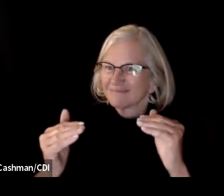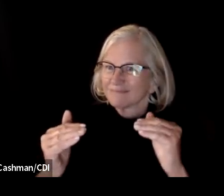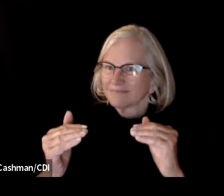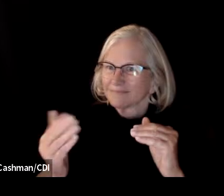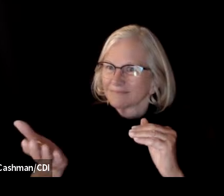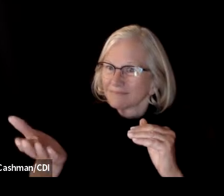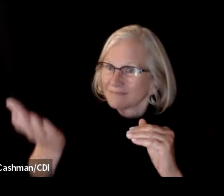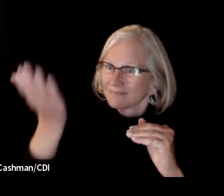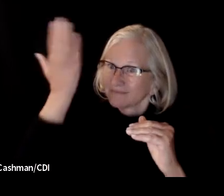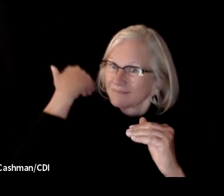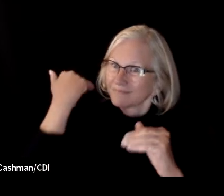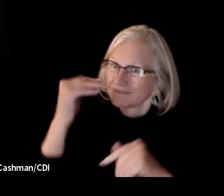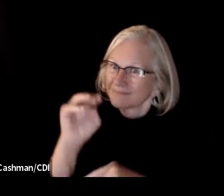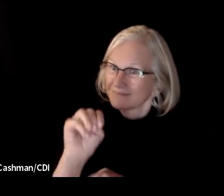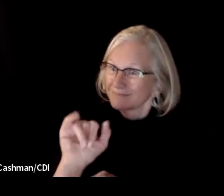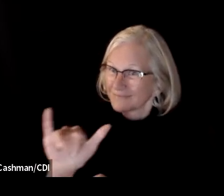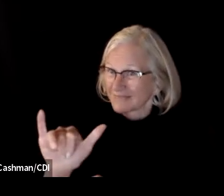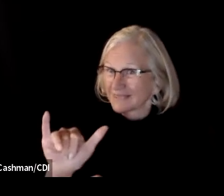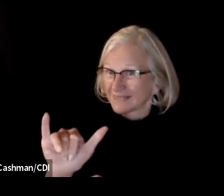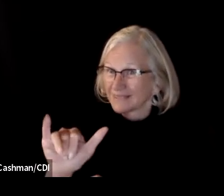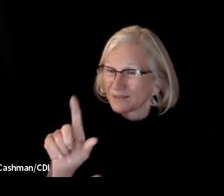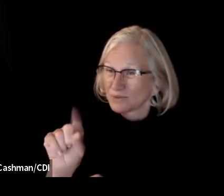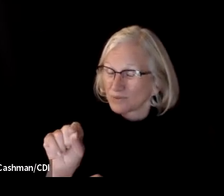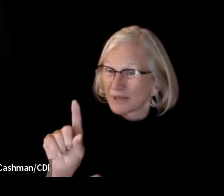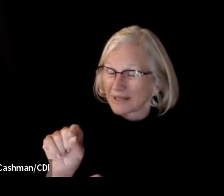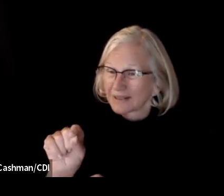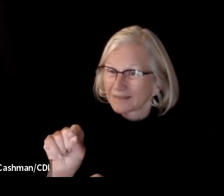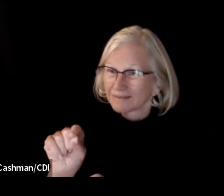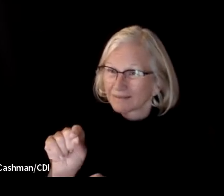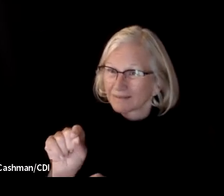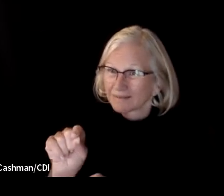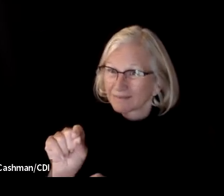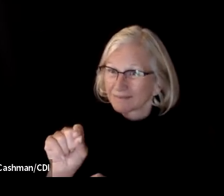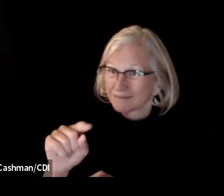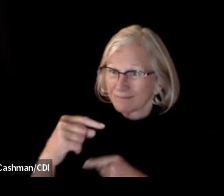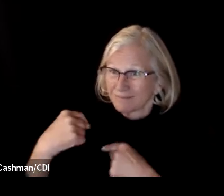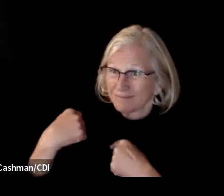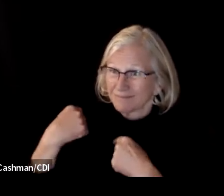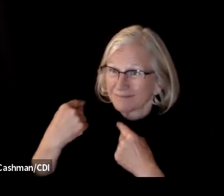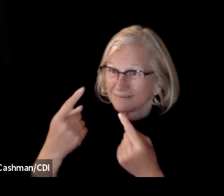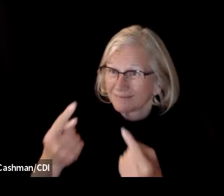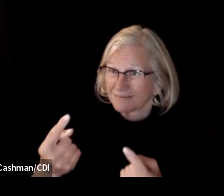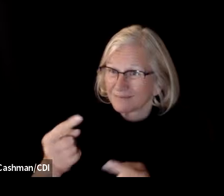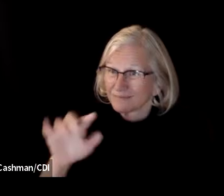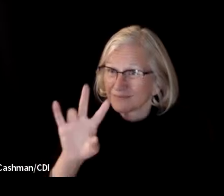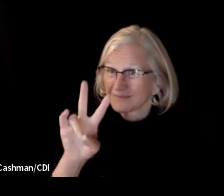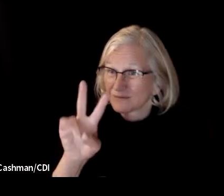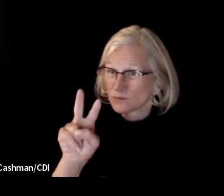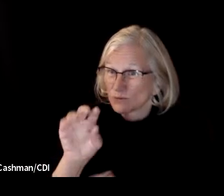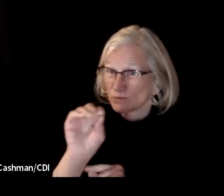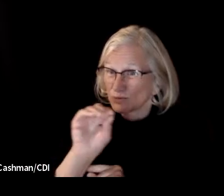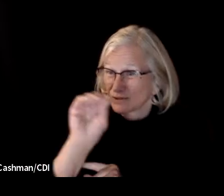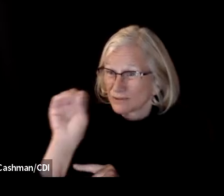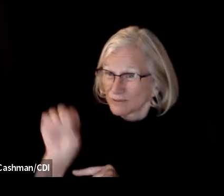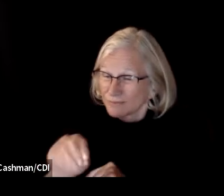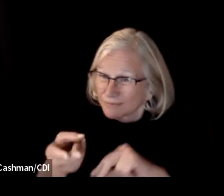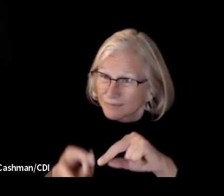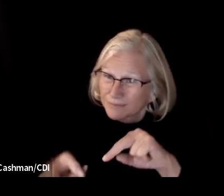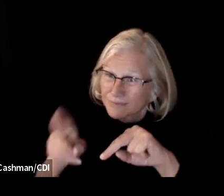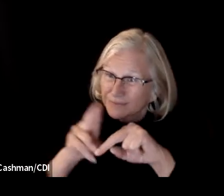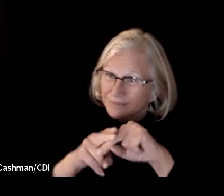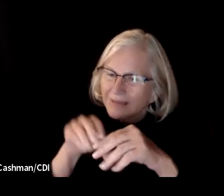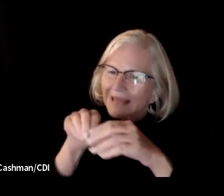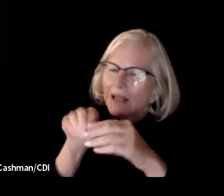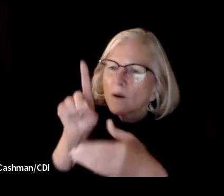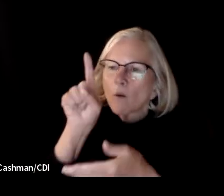72% increase over the number reported just the week prior. And the speed of case growth is truly concerning. Overall